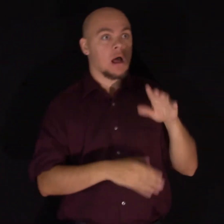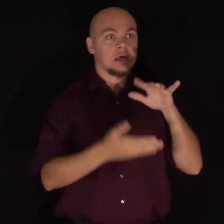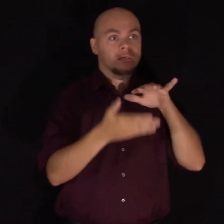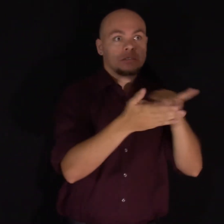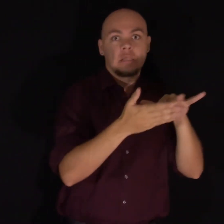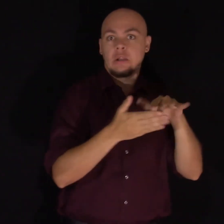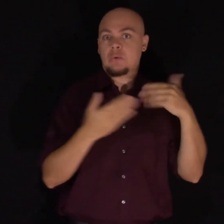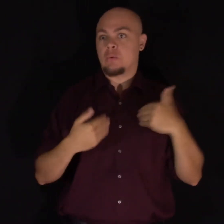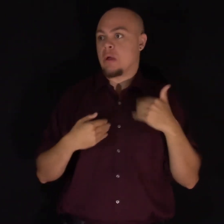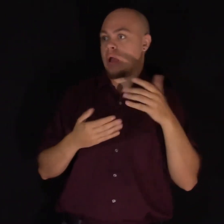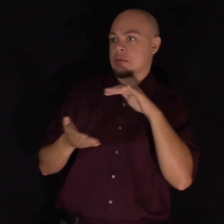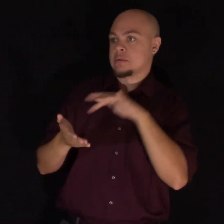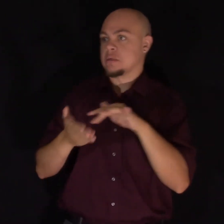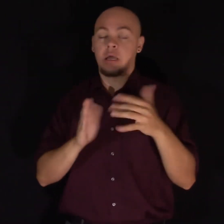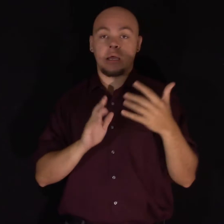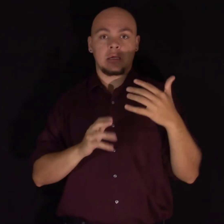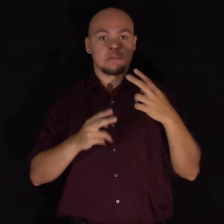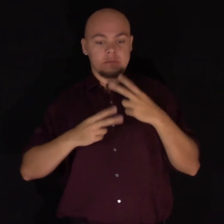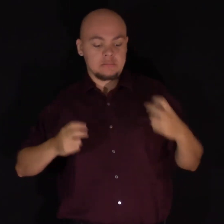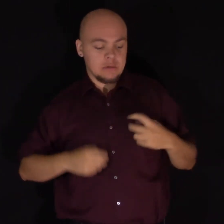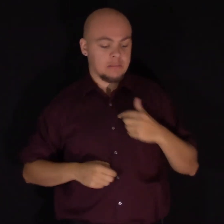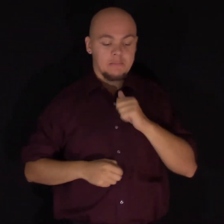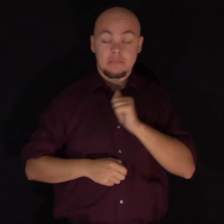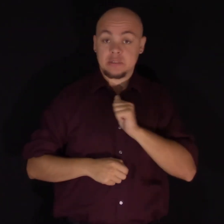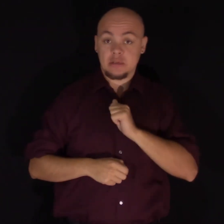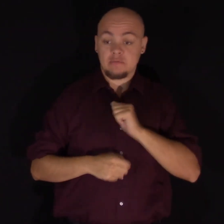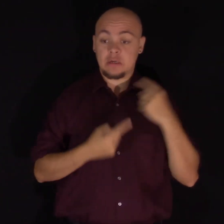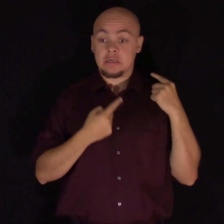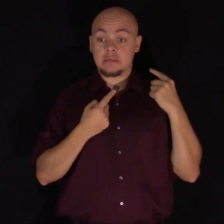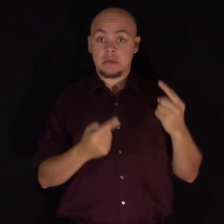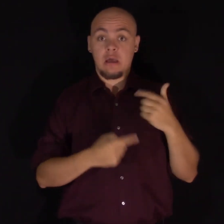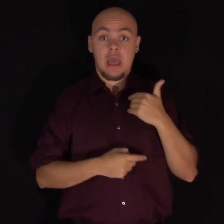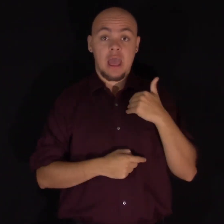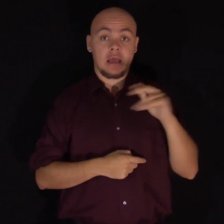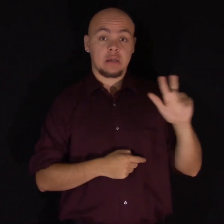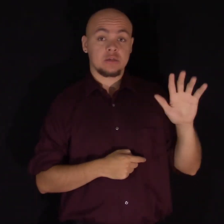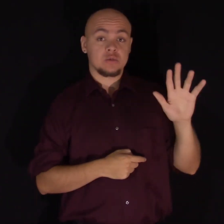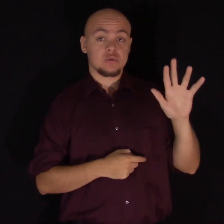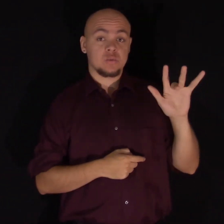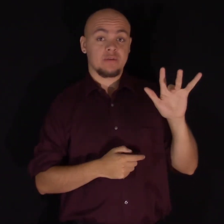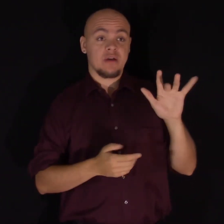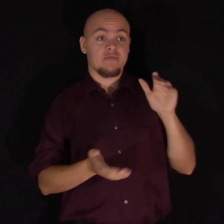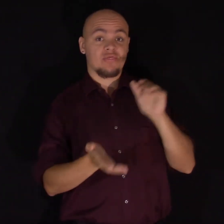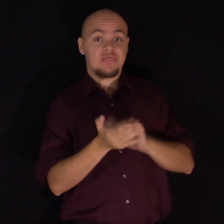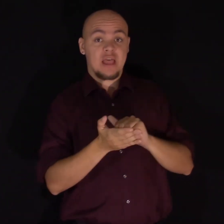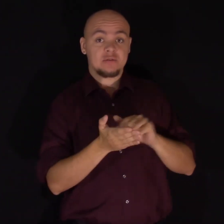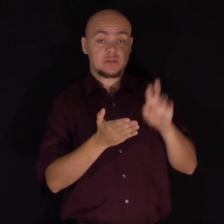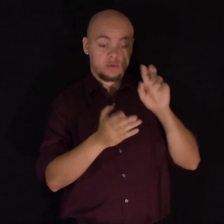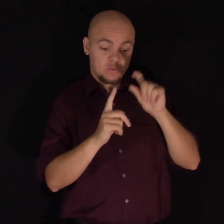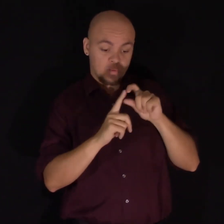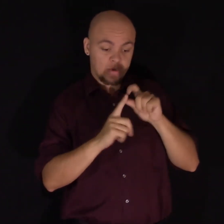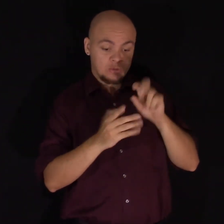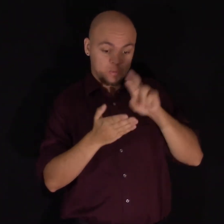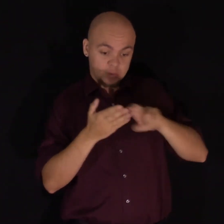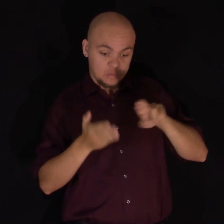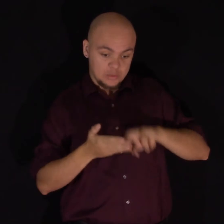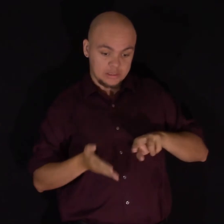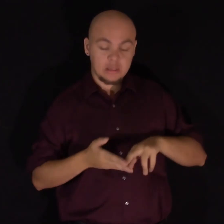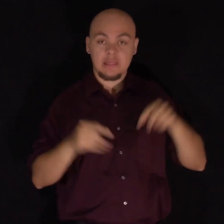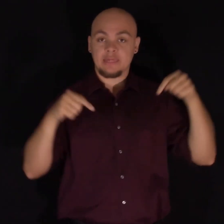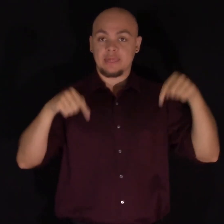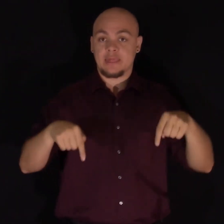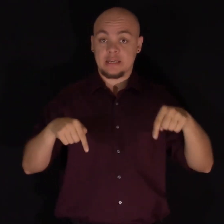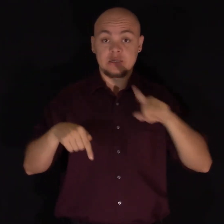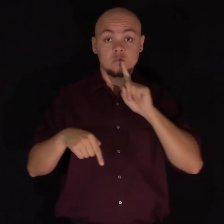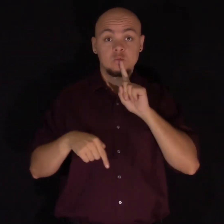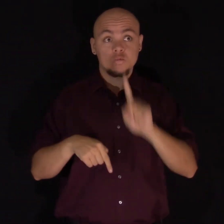more experiments on myself until the point I had 25,000 words of research notes about why this is